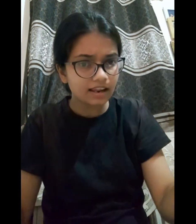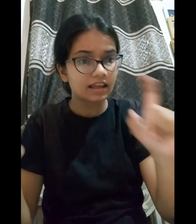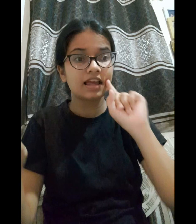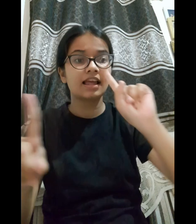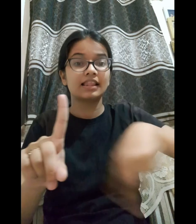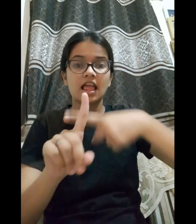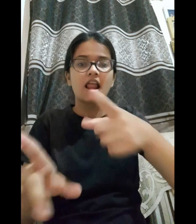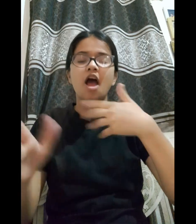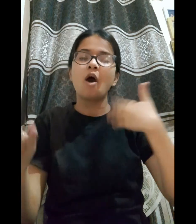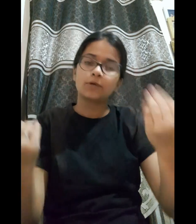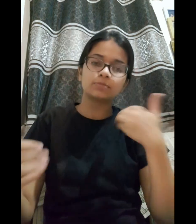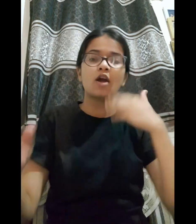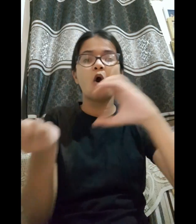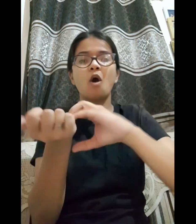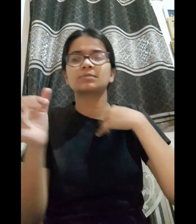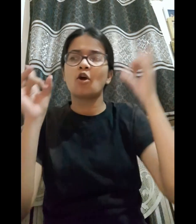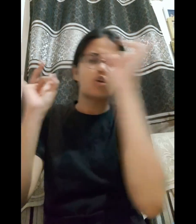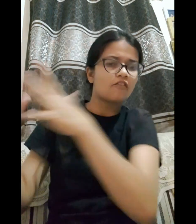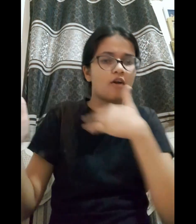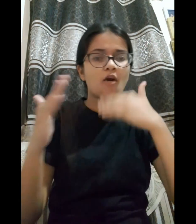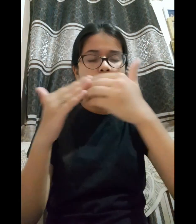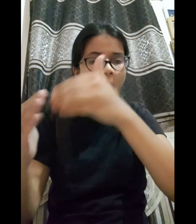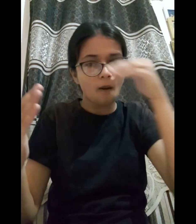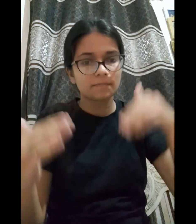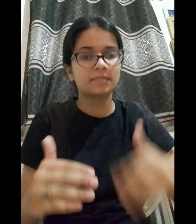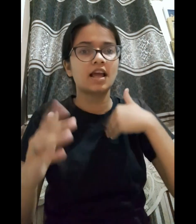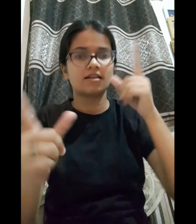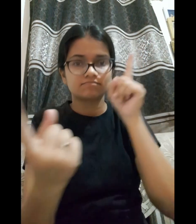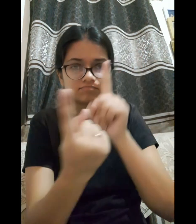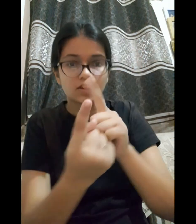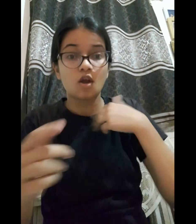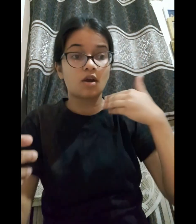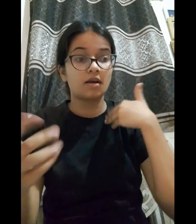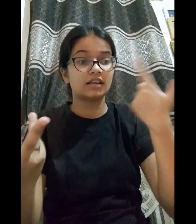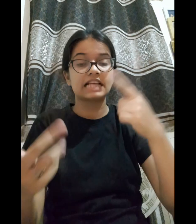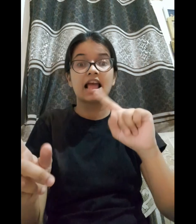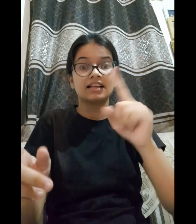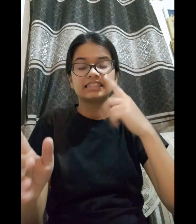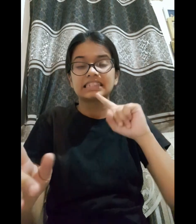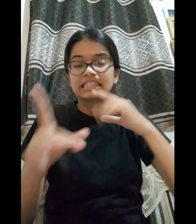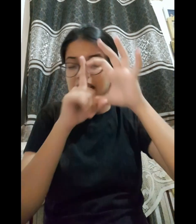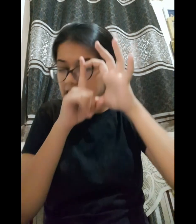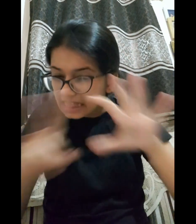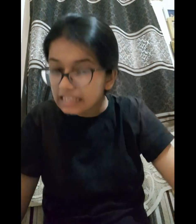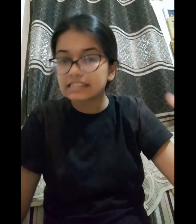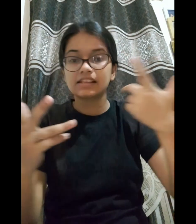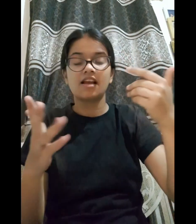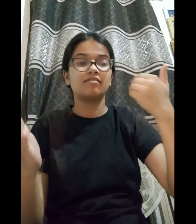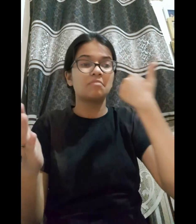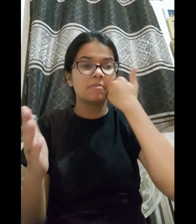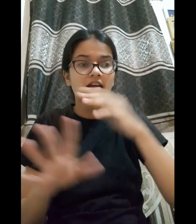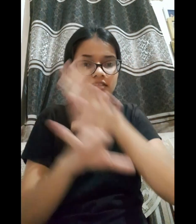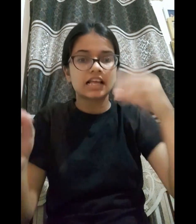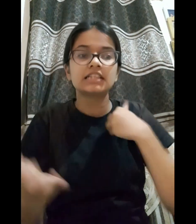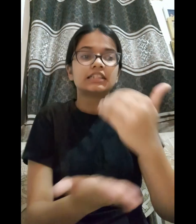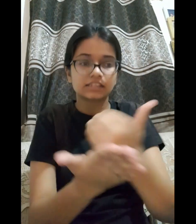to a hospital. You can manage at home in consultation with the doctor without having the serious consequences. Your need for